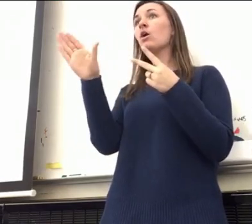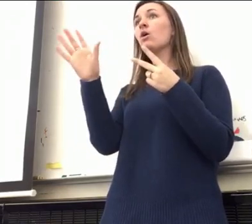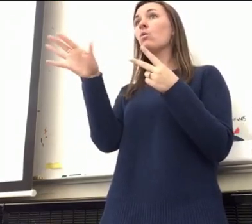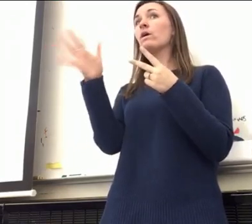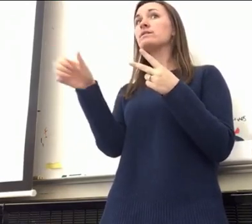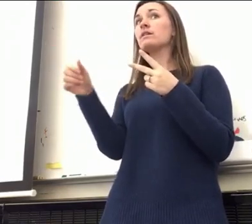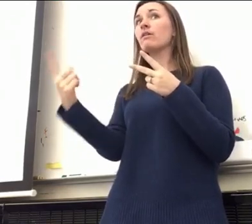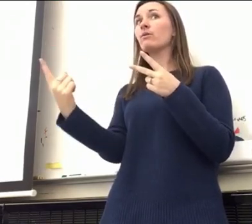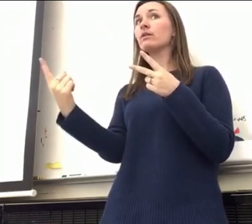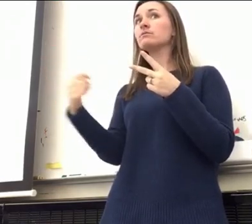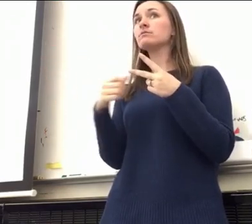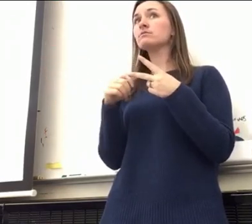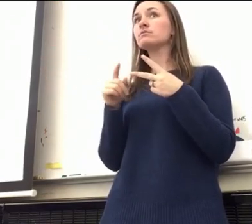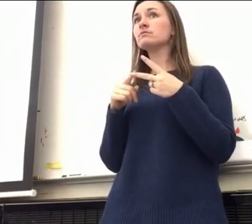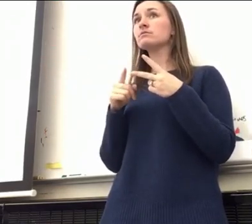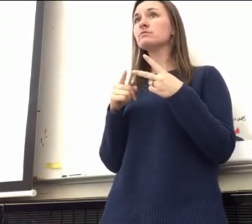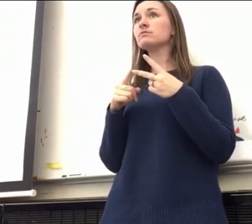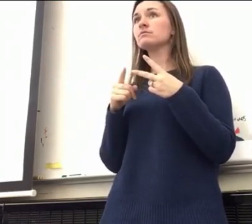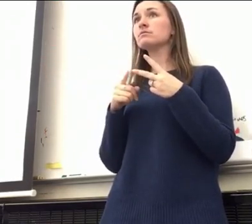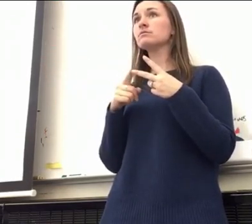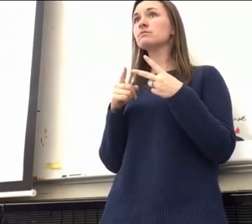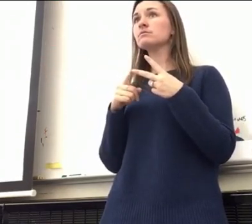Come on, guys, don't be my only class that doesn't get it.